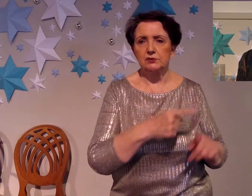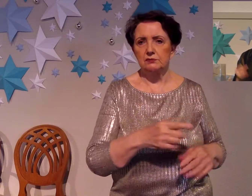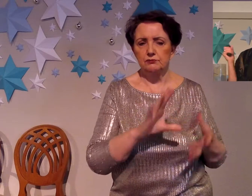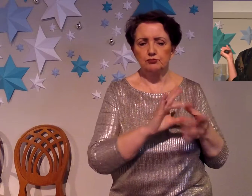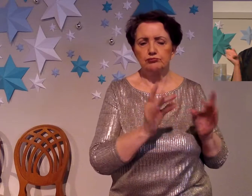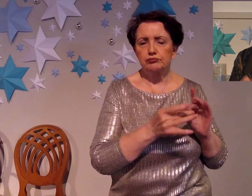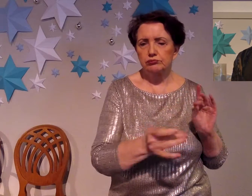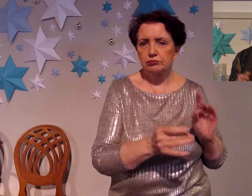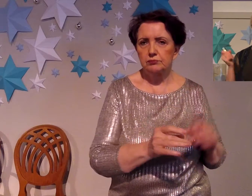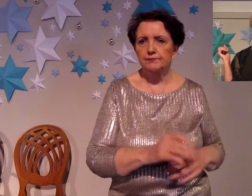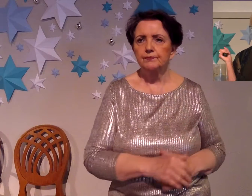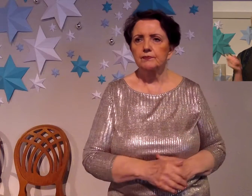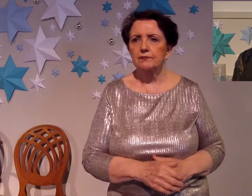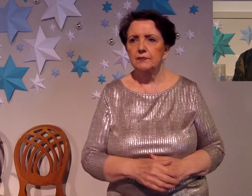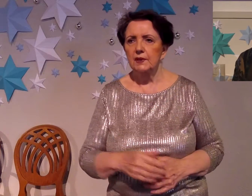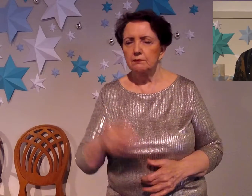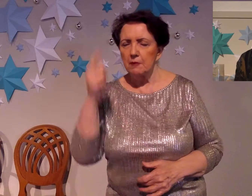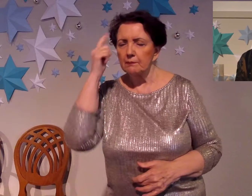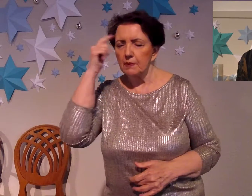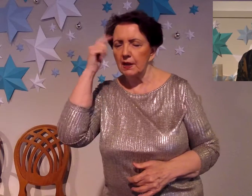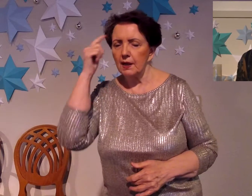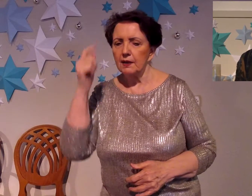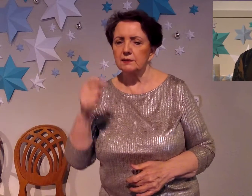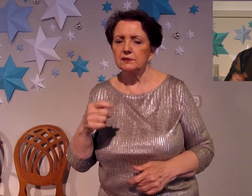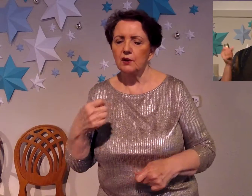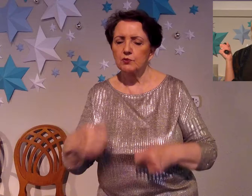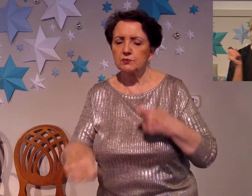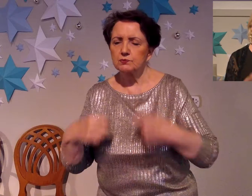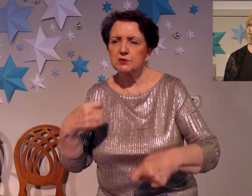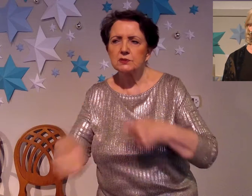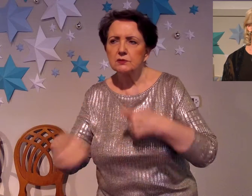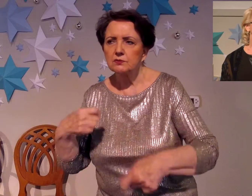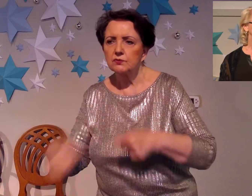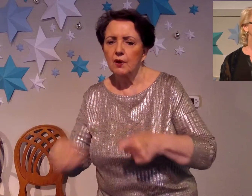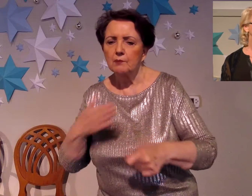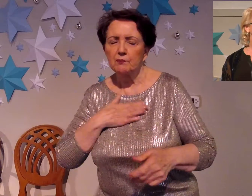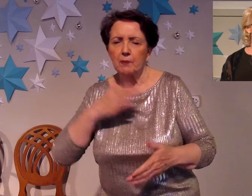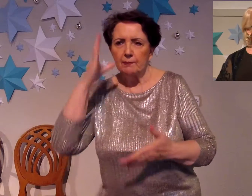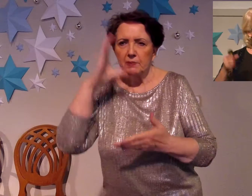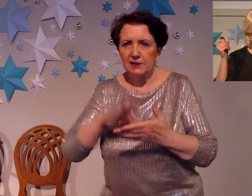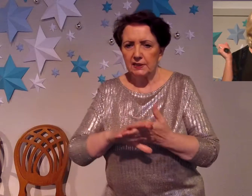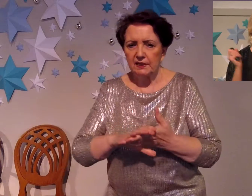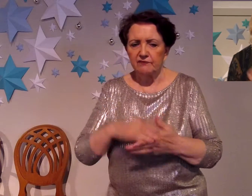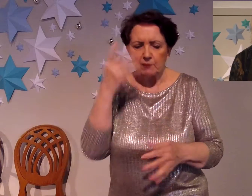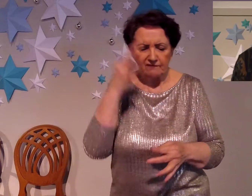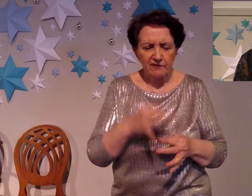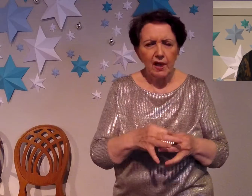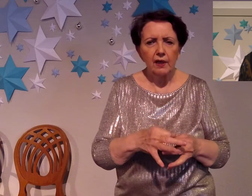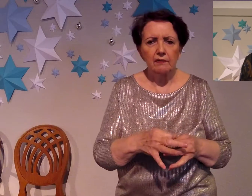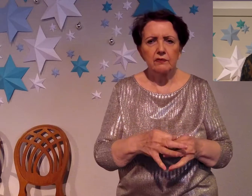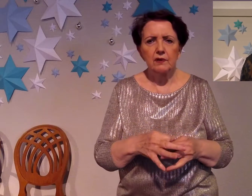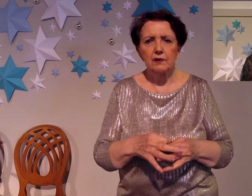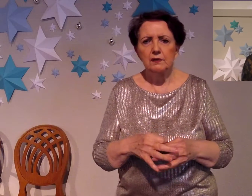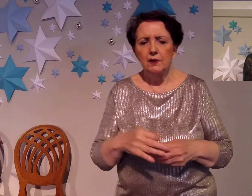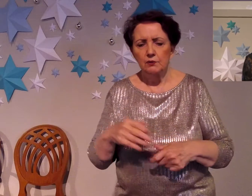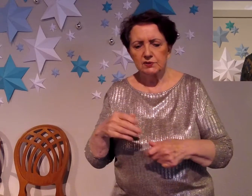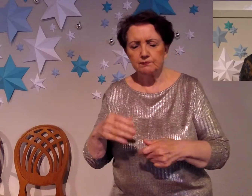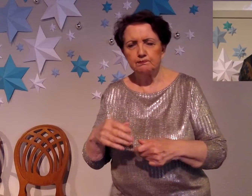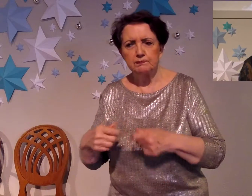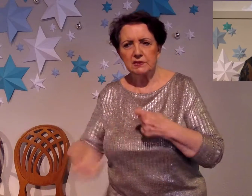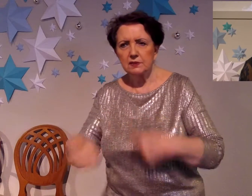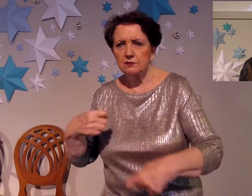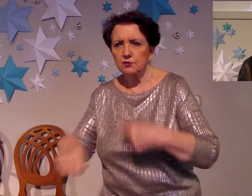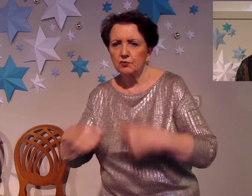mind, I was beating the drum of my belief. I was beating the drum of my faith. I was beating the drum of what